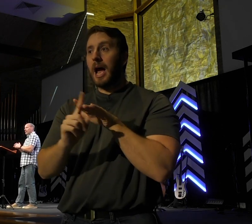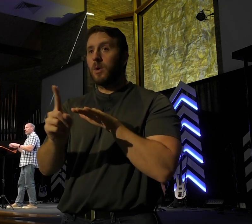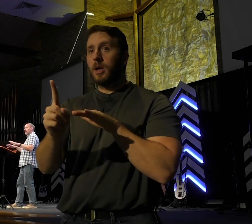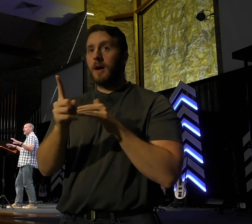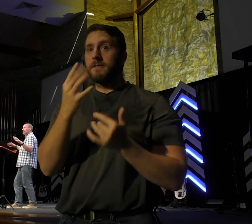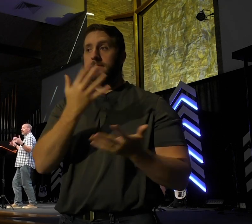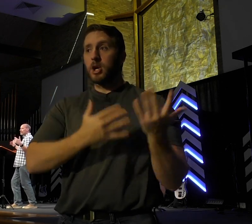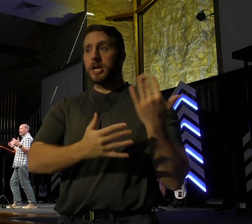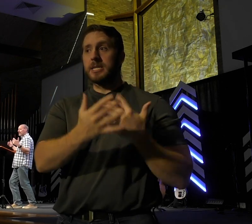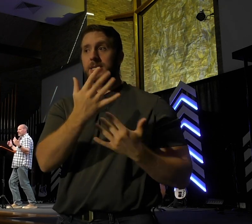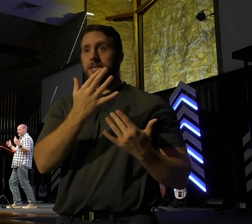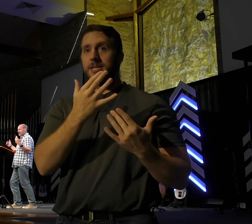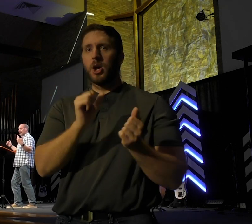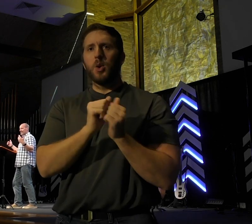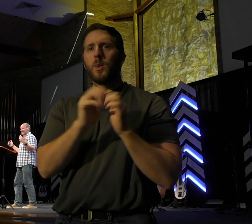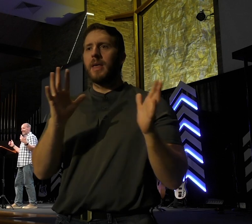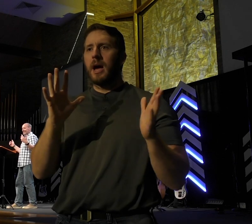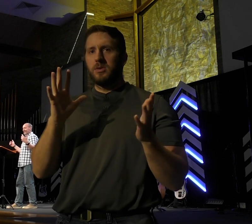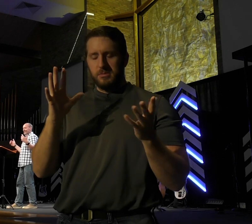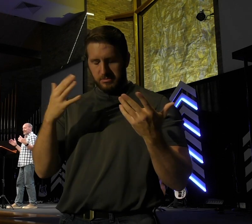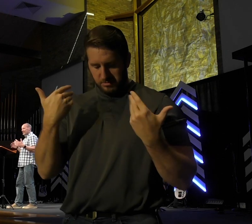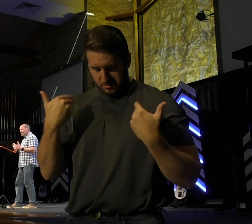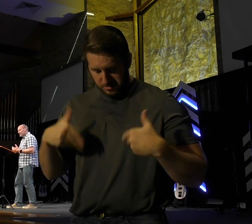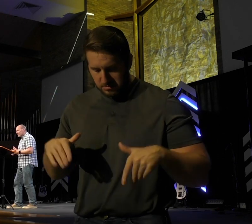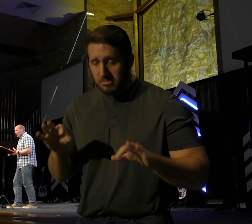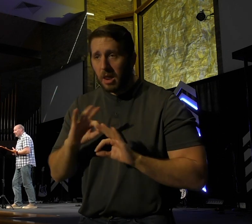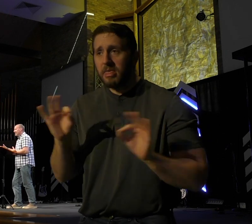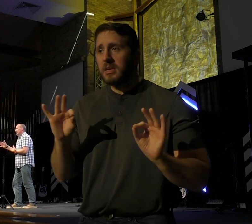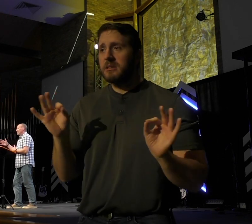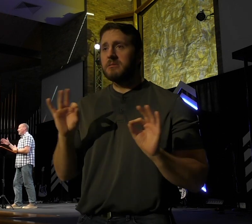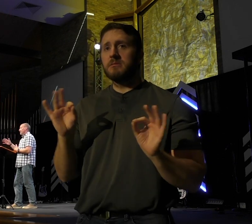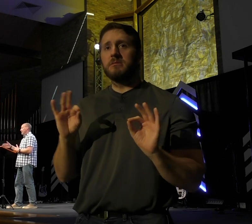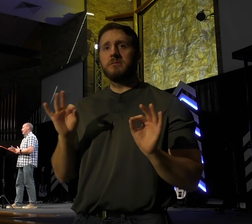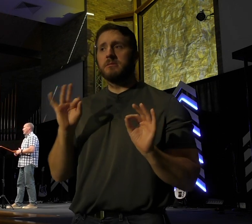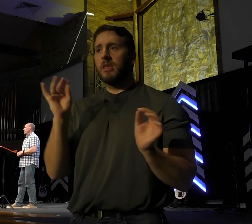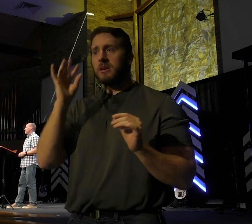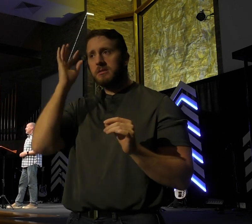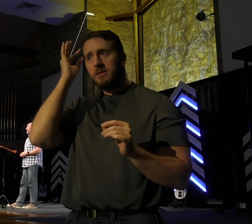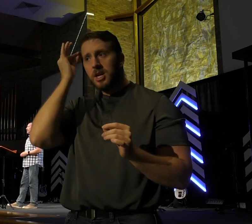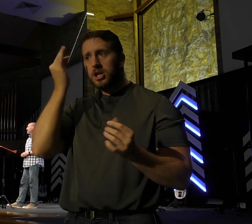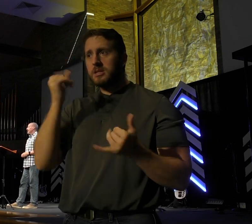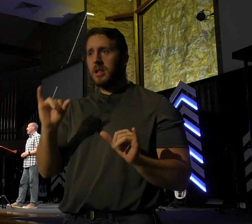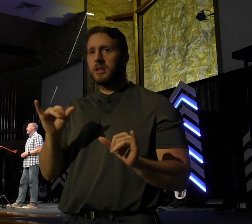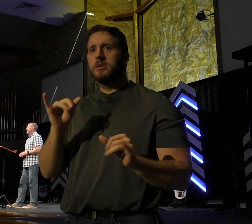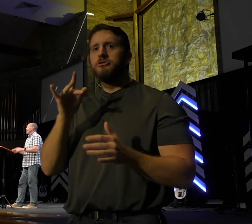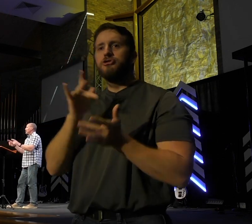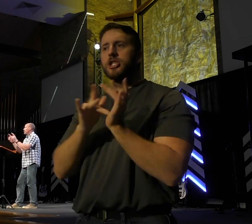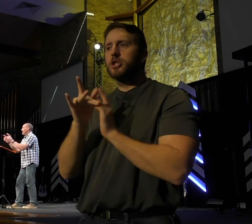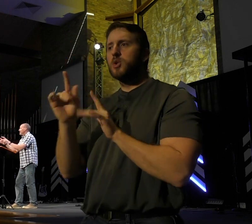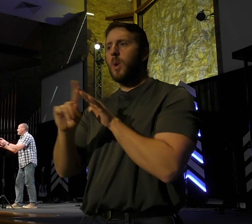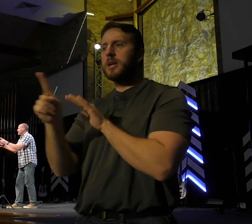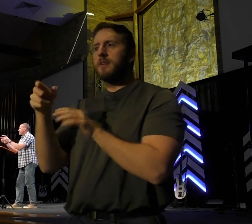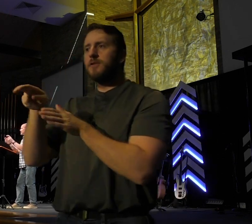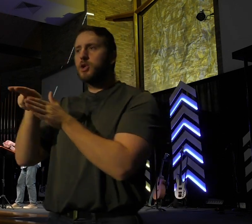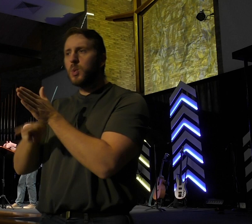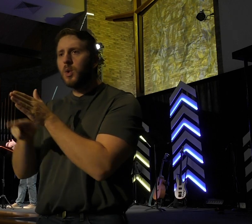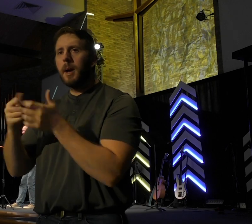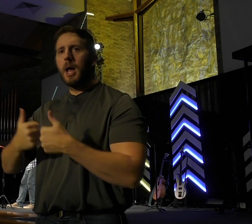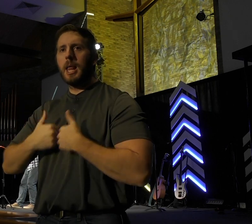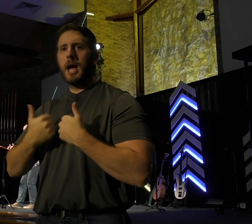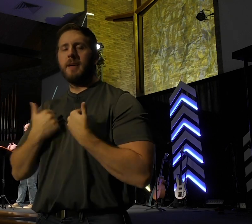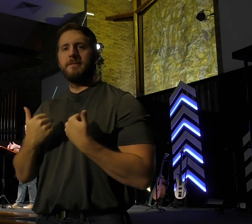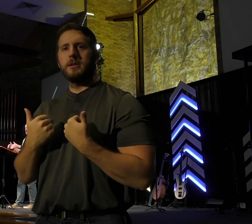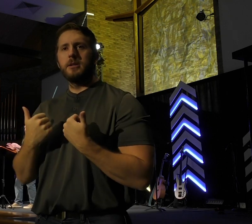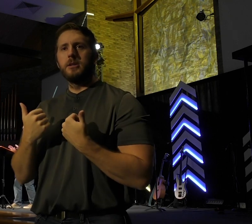furnace without even a trace, Jesus walked out of the tomb alive. Christ took